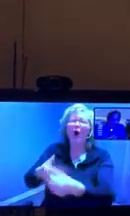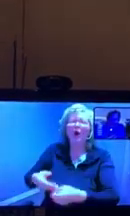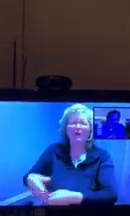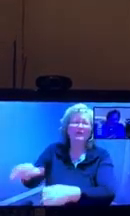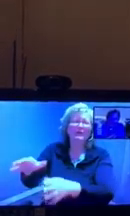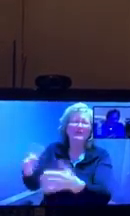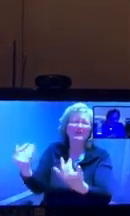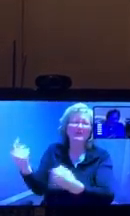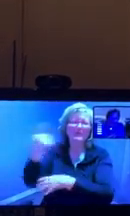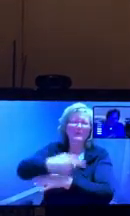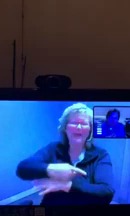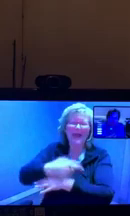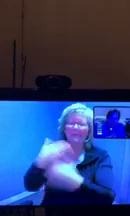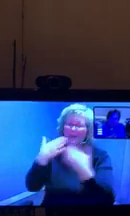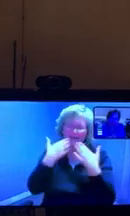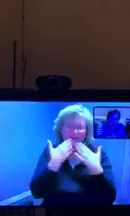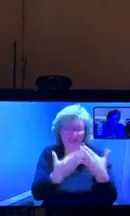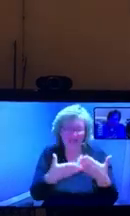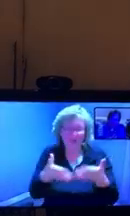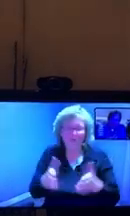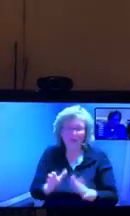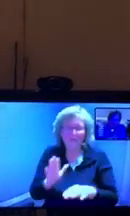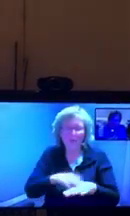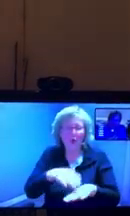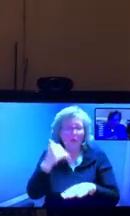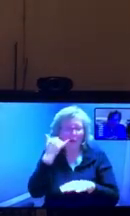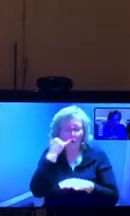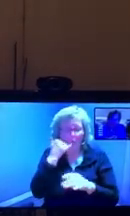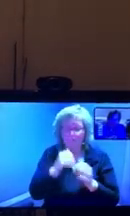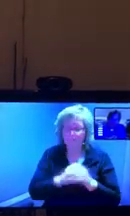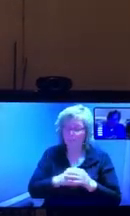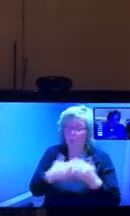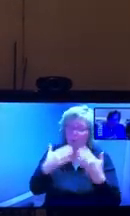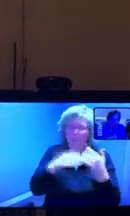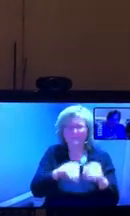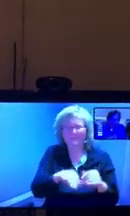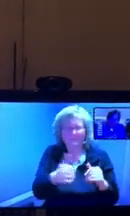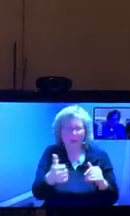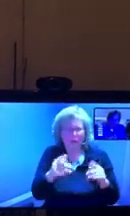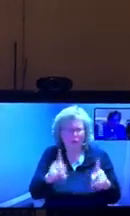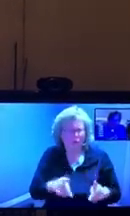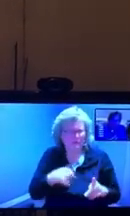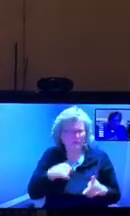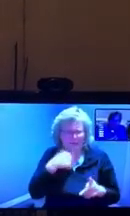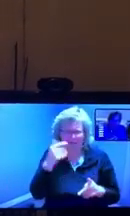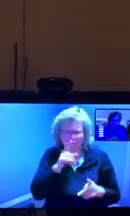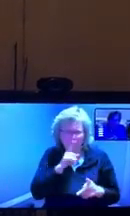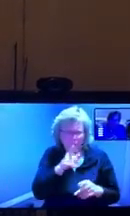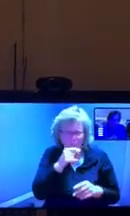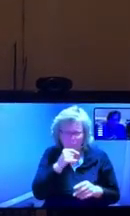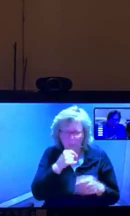on the call. Thank you so much, Coach. Fred, was there anything else you had to say?